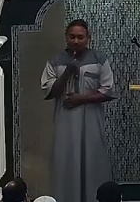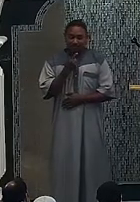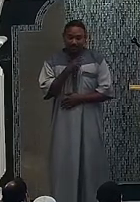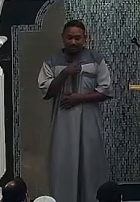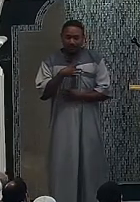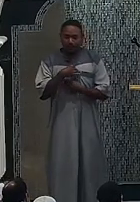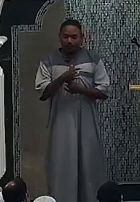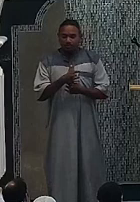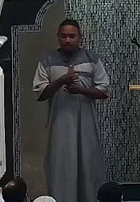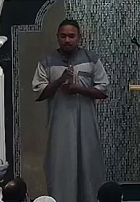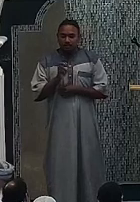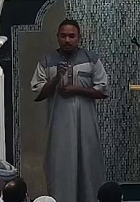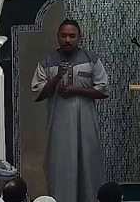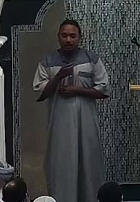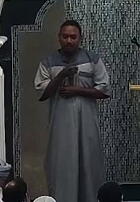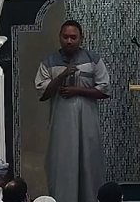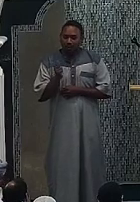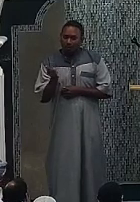like that soon.